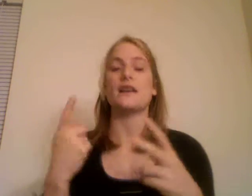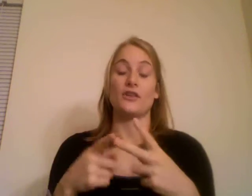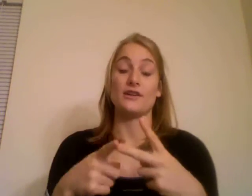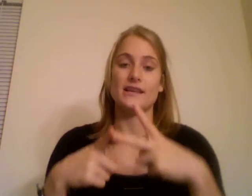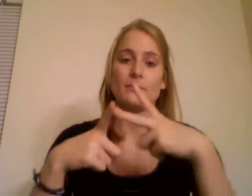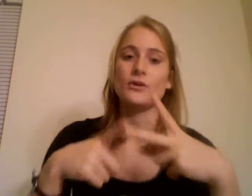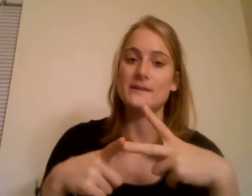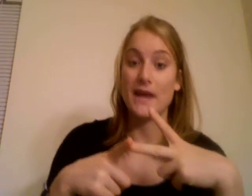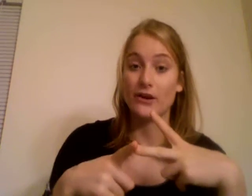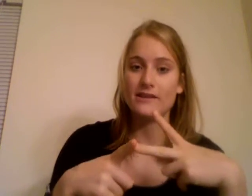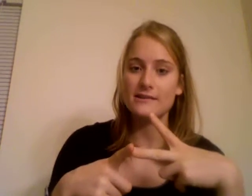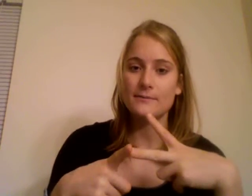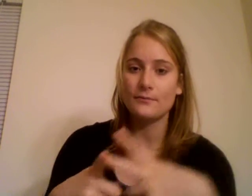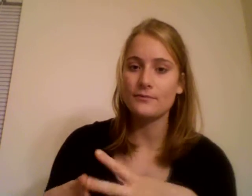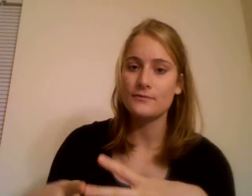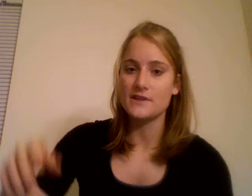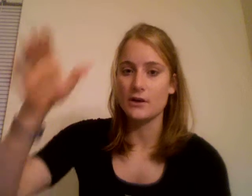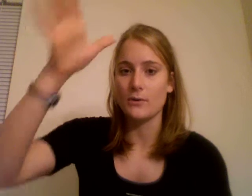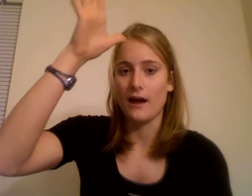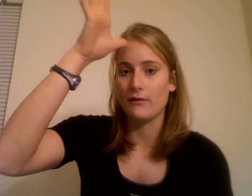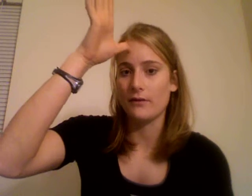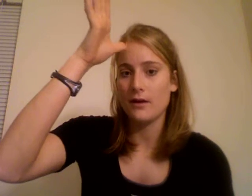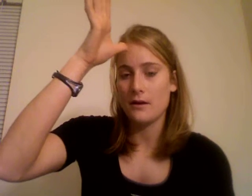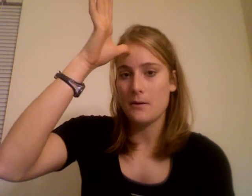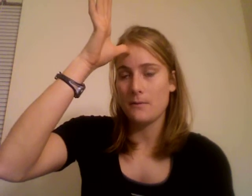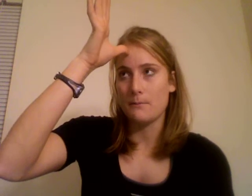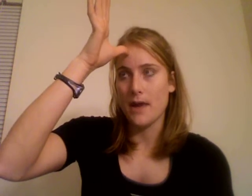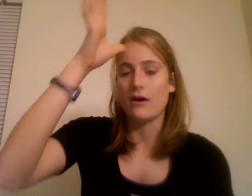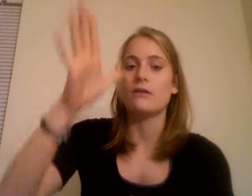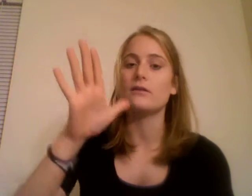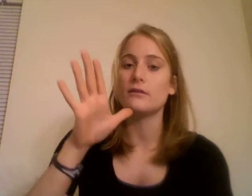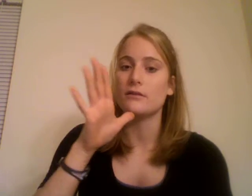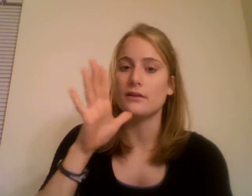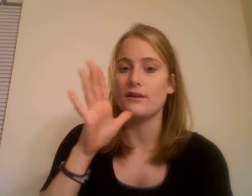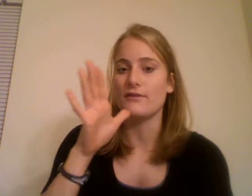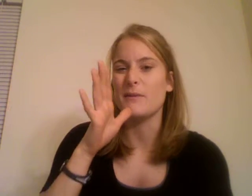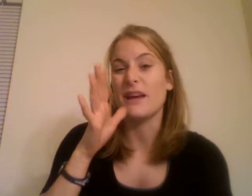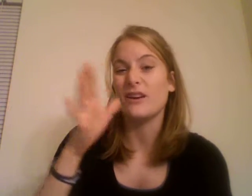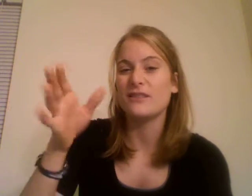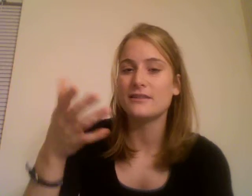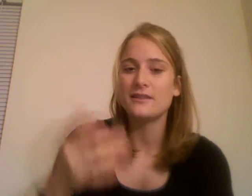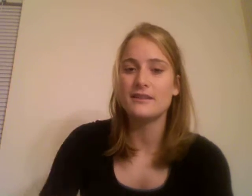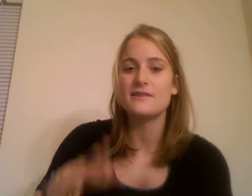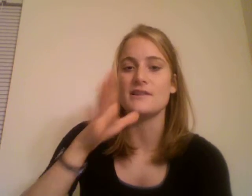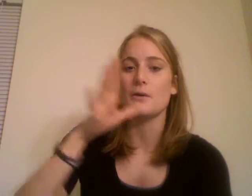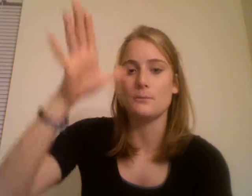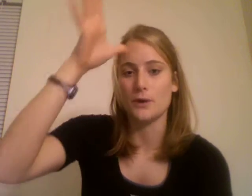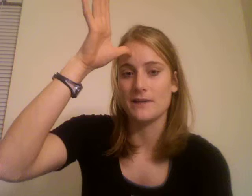Another example is parents. So you have male and female. So put them